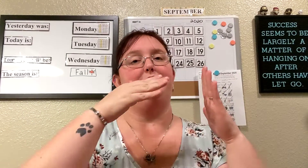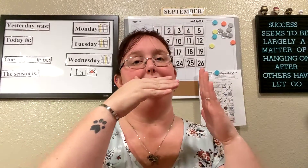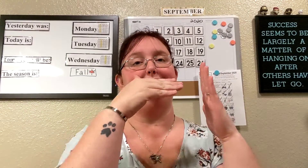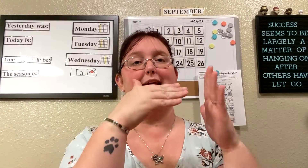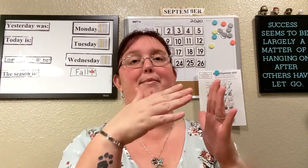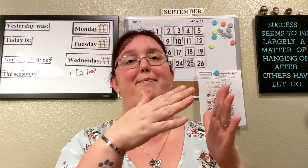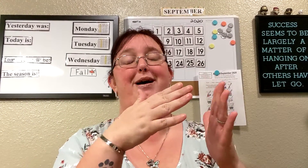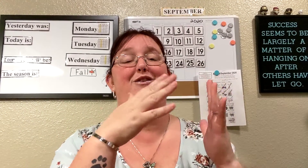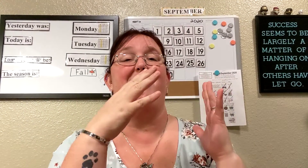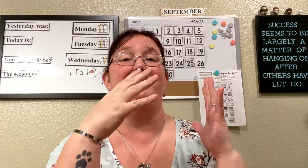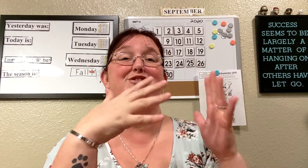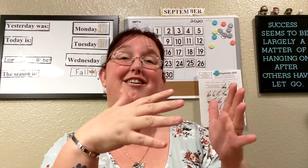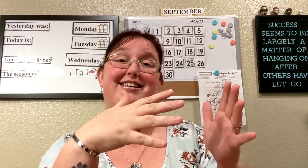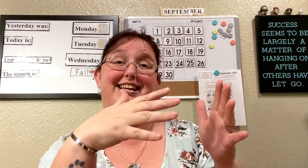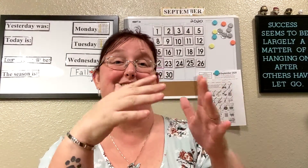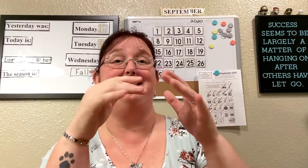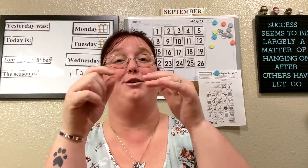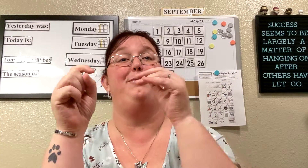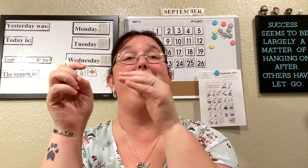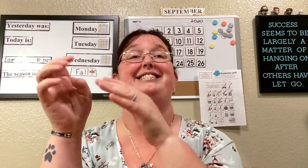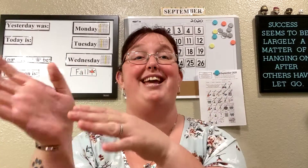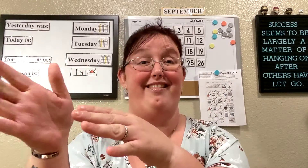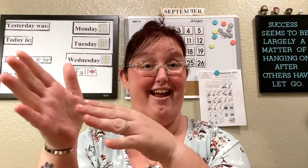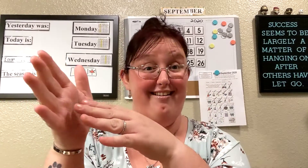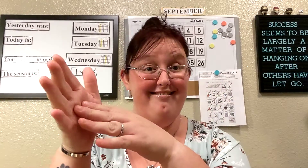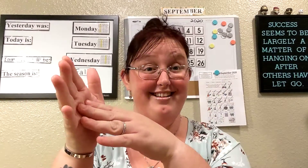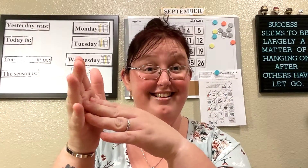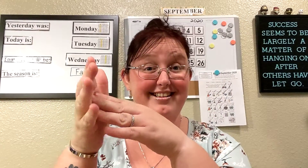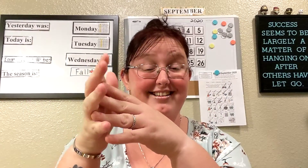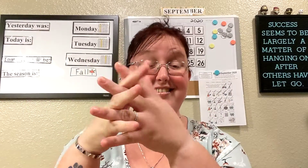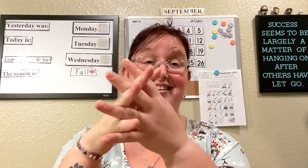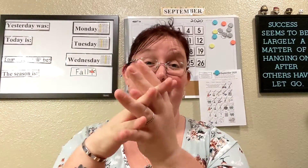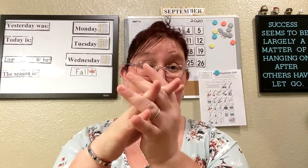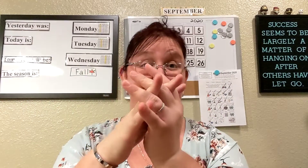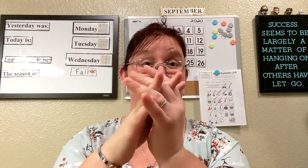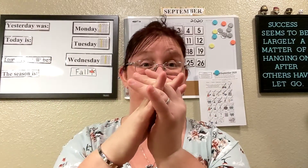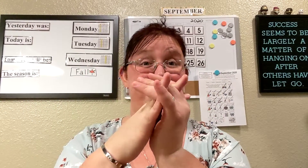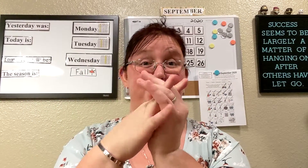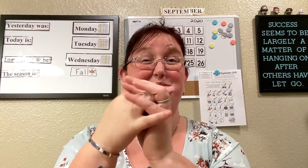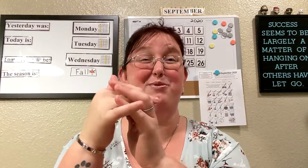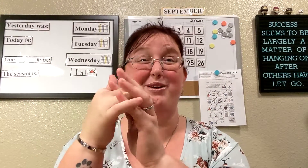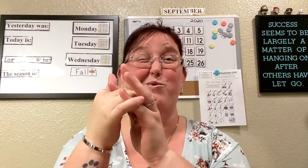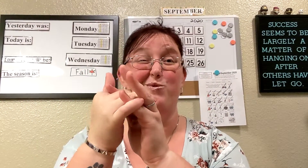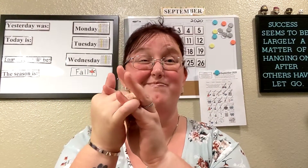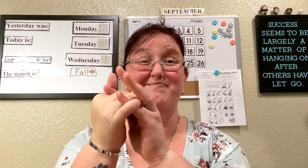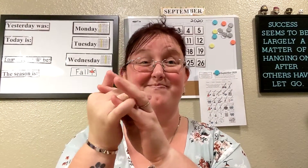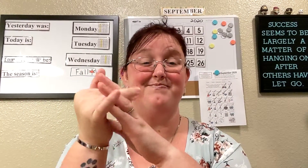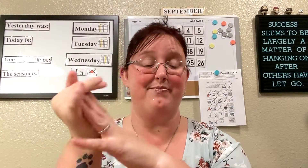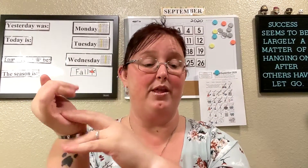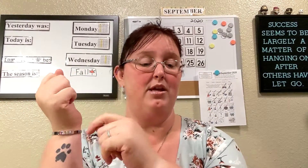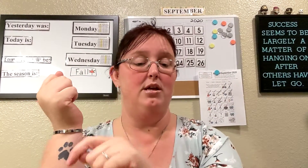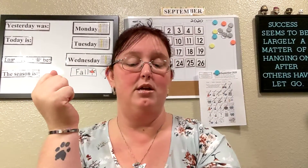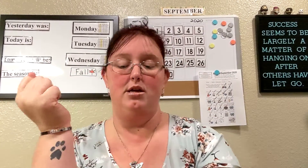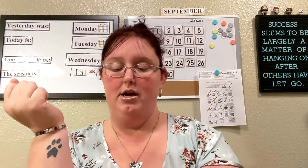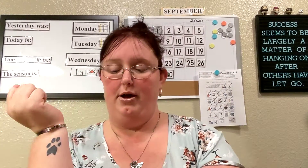the same amount of darkness as there will be daylight. Yeah, which is pretty cool.